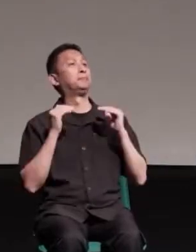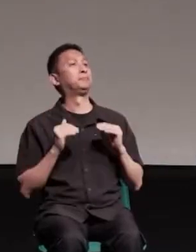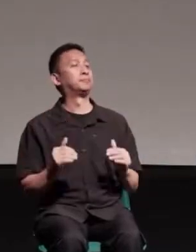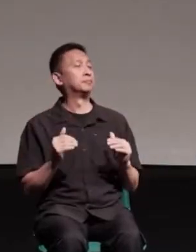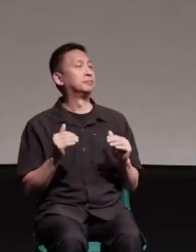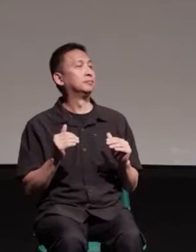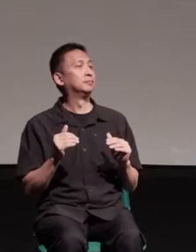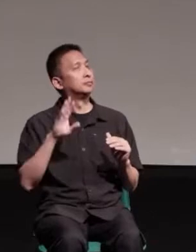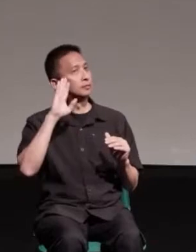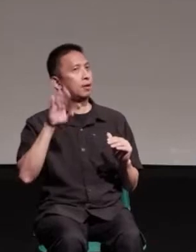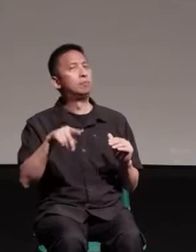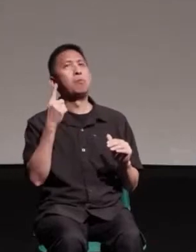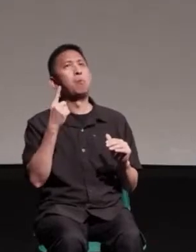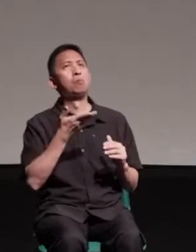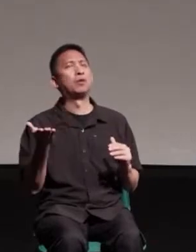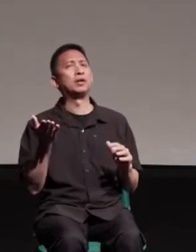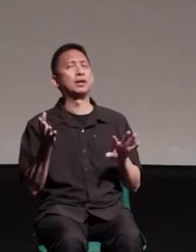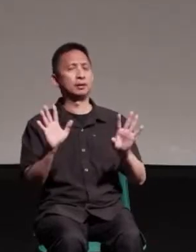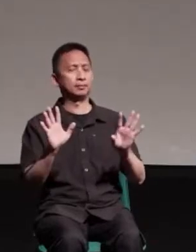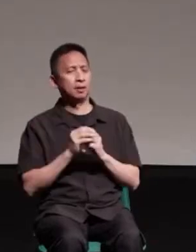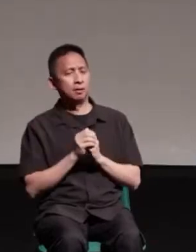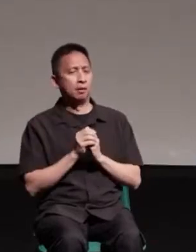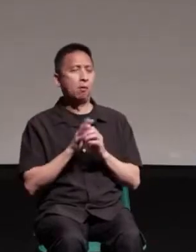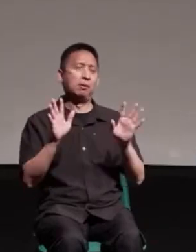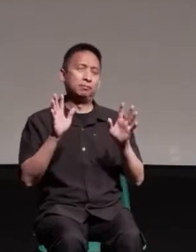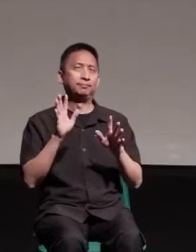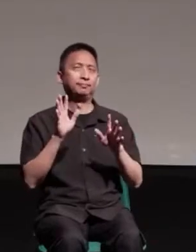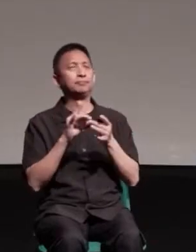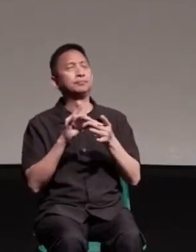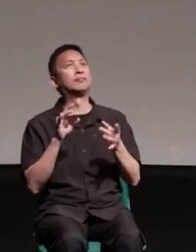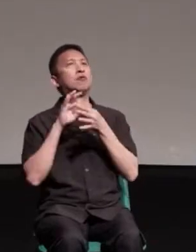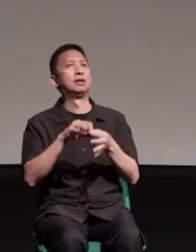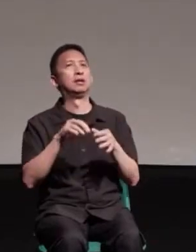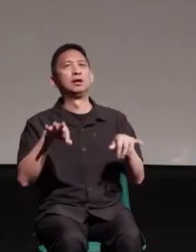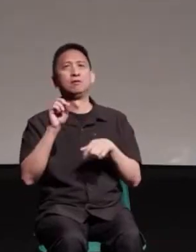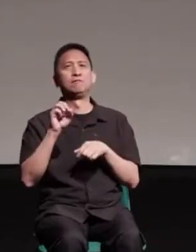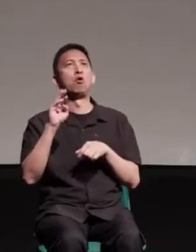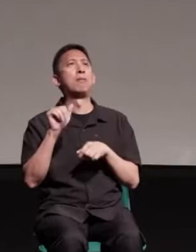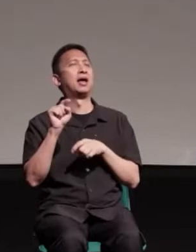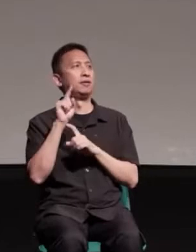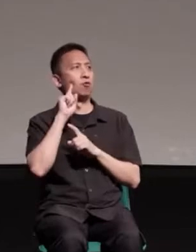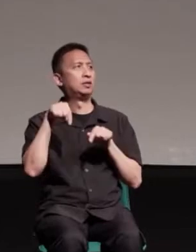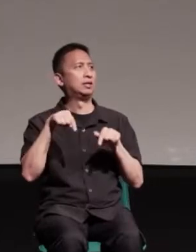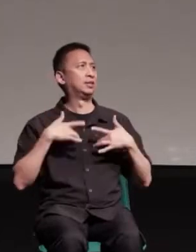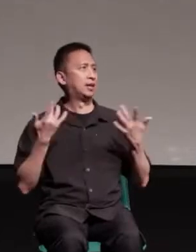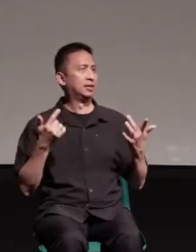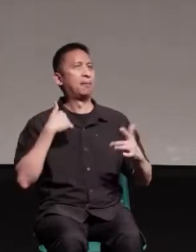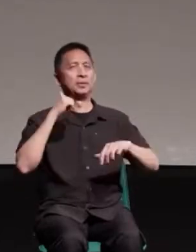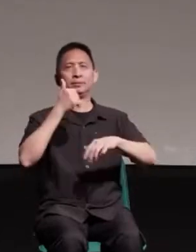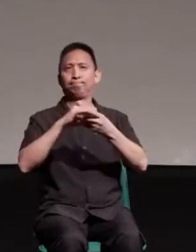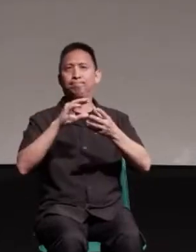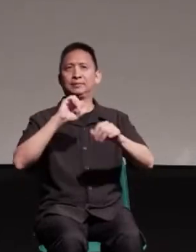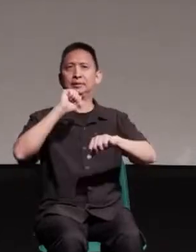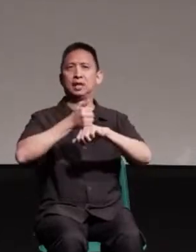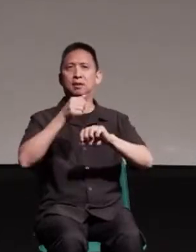Then one of the things that, okay, so in terms of the format of this event, I'm going to set the stage super briefly